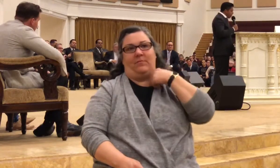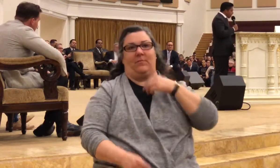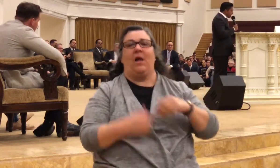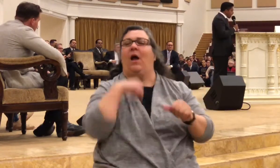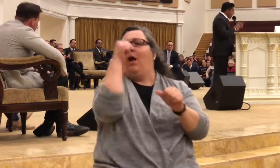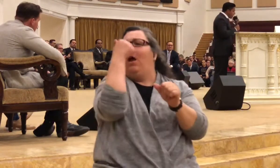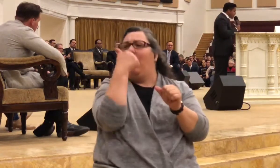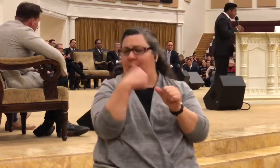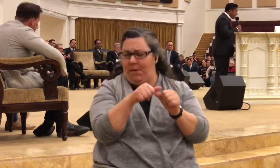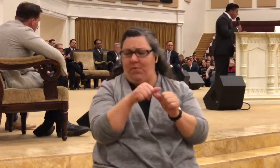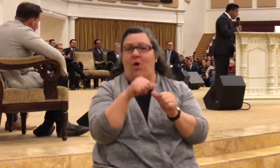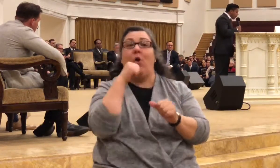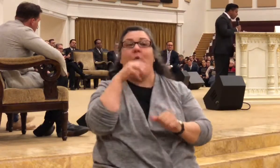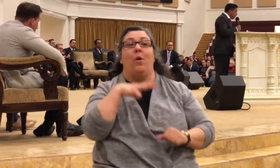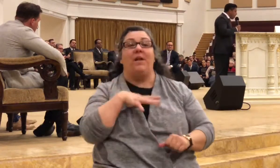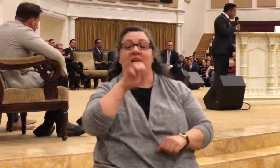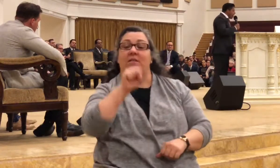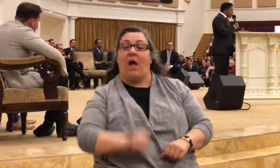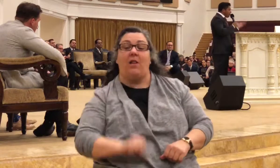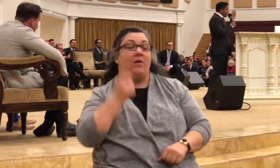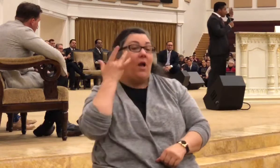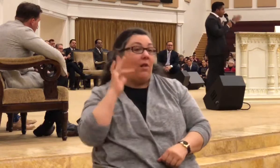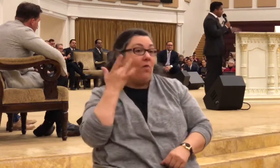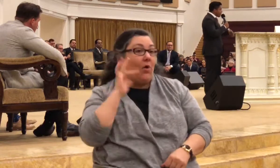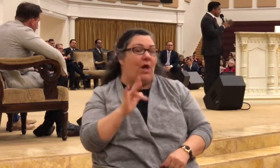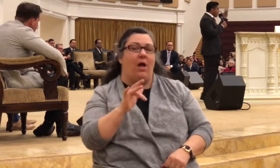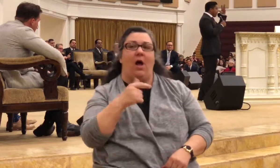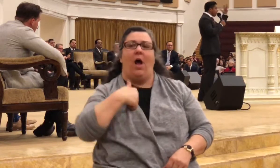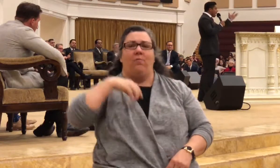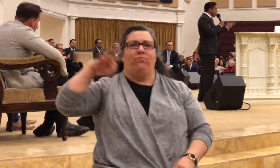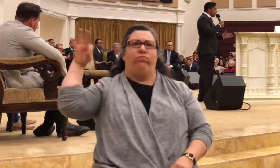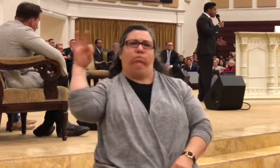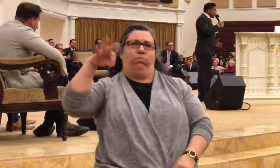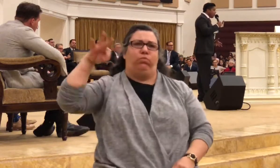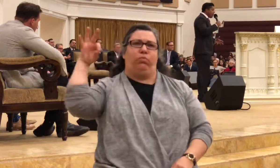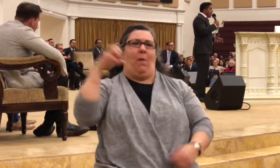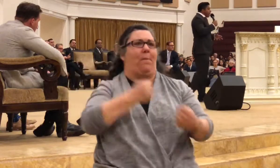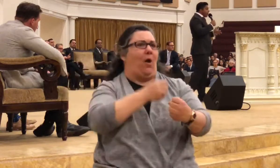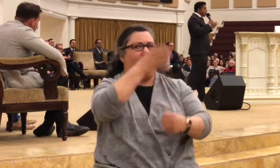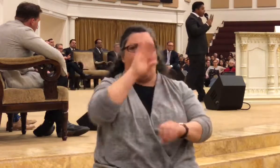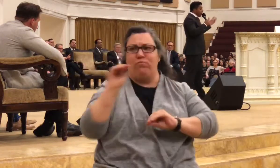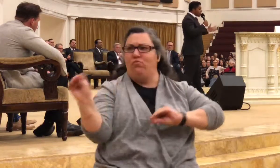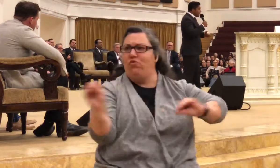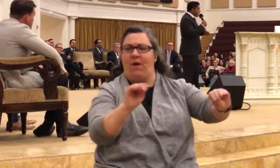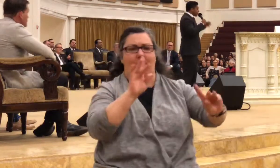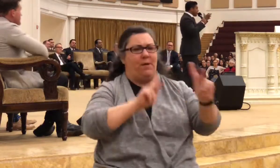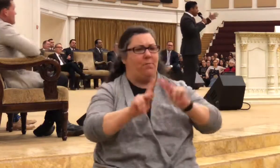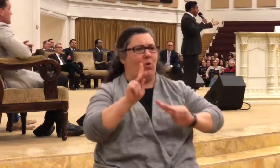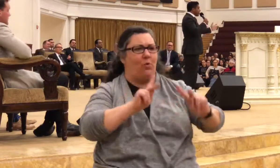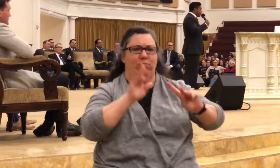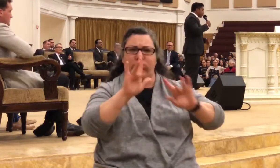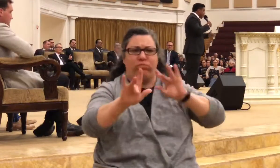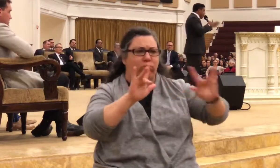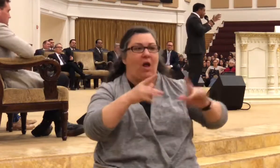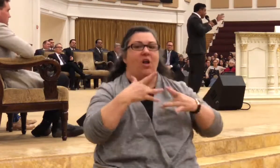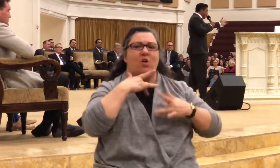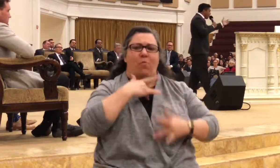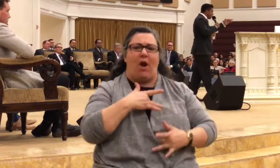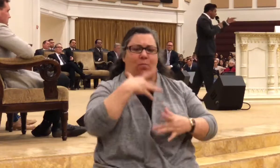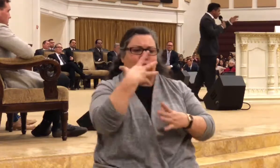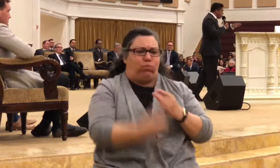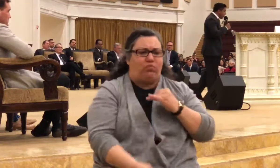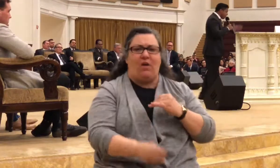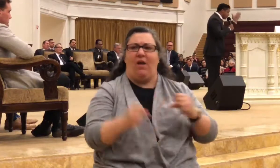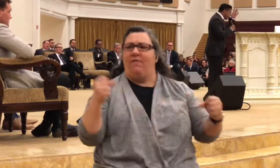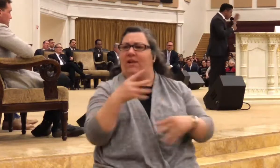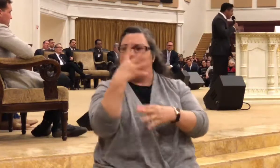I remember there was a lady in Southern California who began to preach and the power of God was moving and people were being touched and depression was leaving and fear